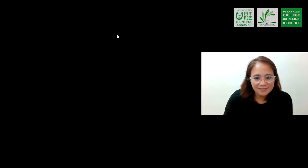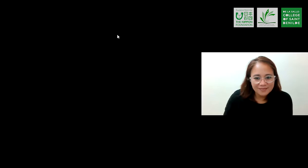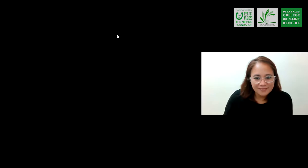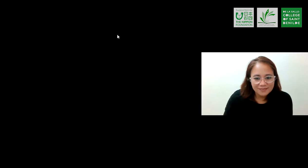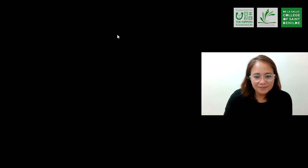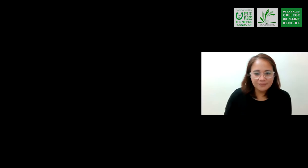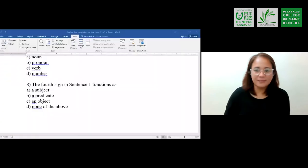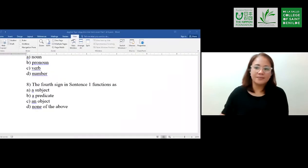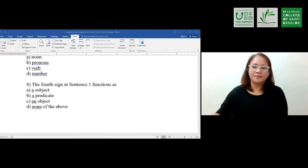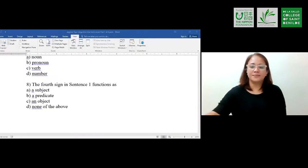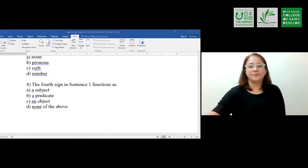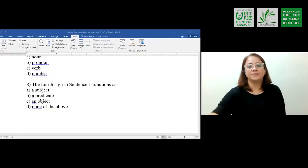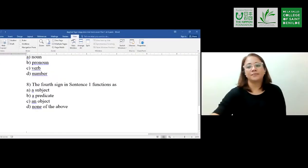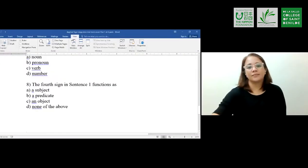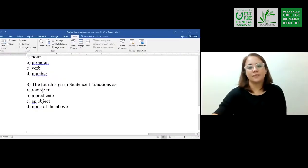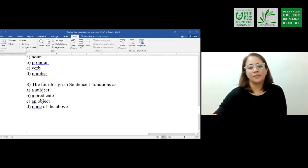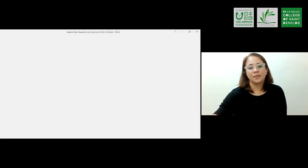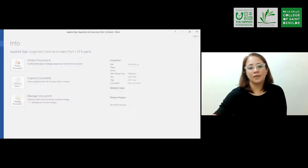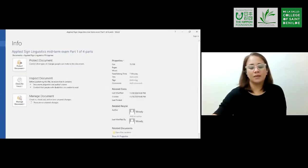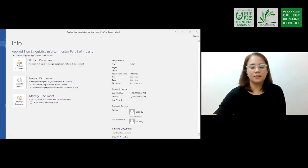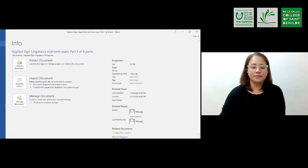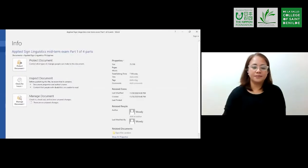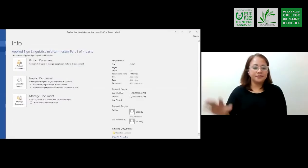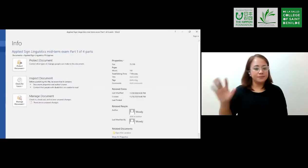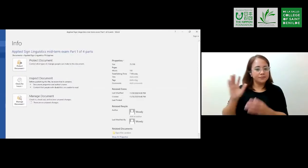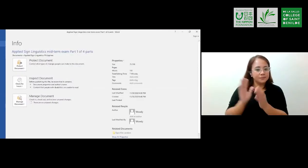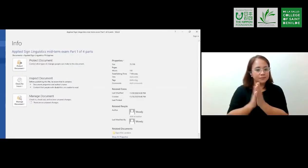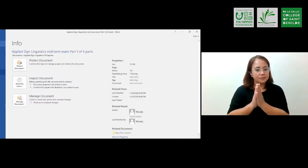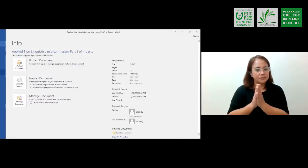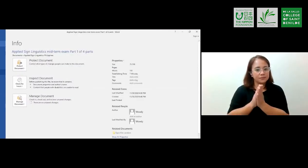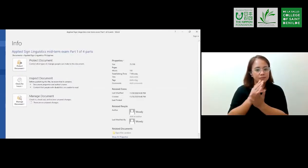Okay, get question number part 2, test 2 out.